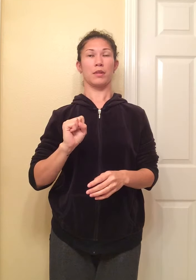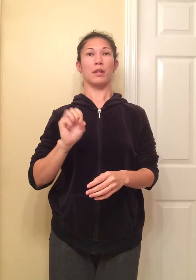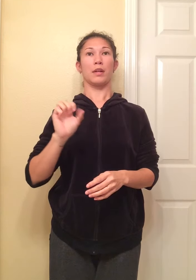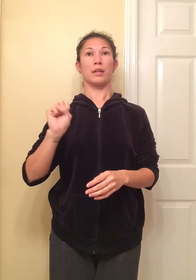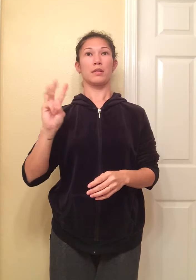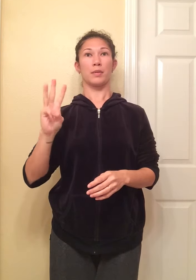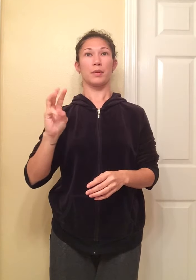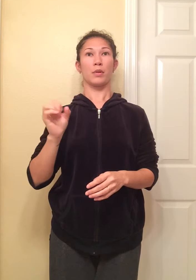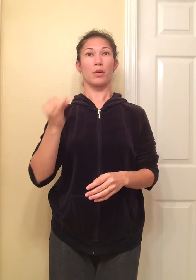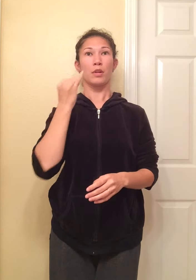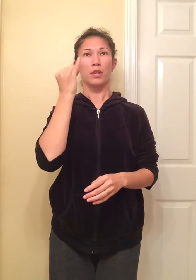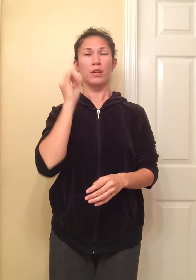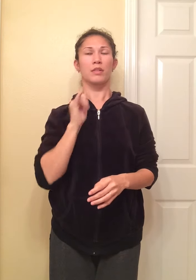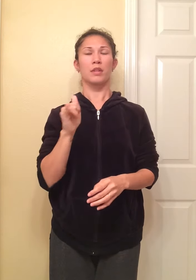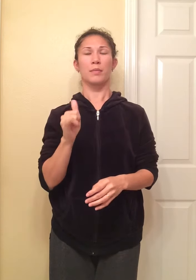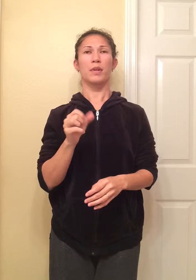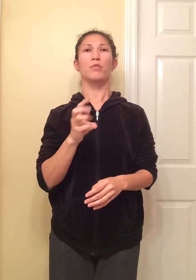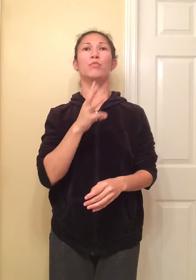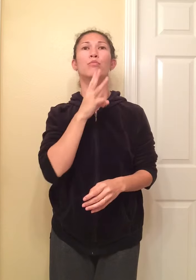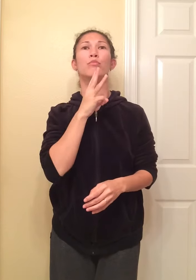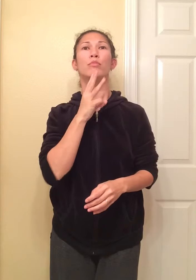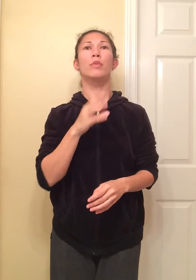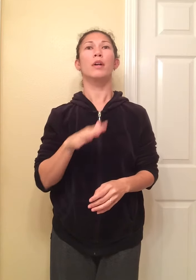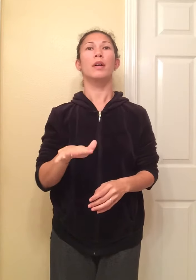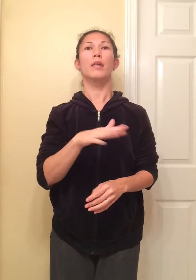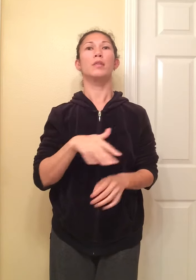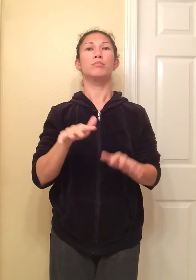Scientists use instruments that measure seismic waves.